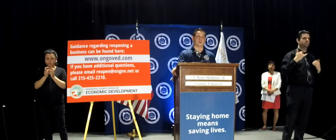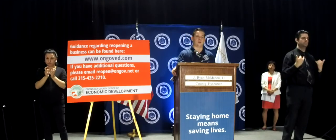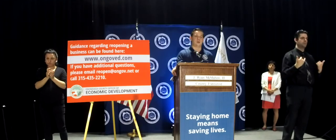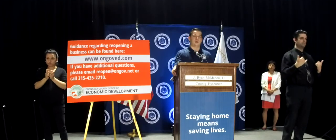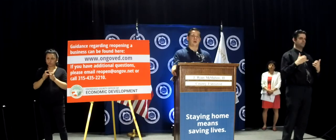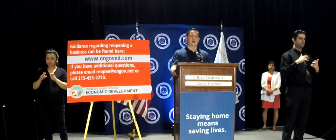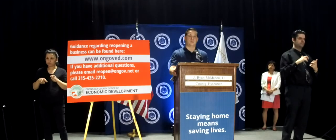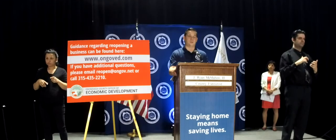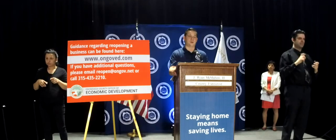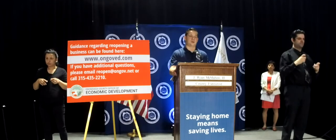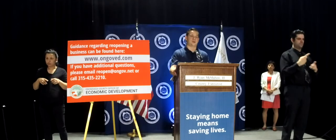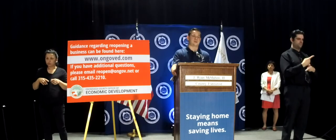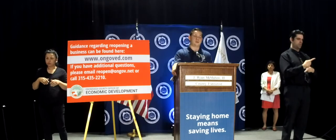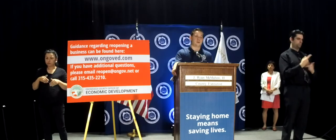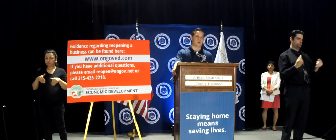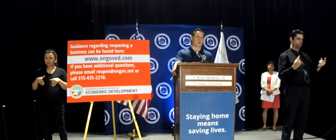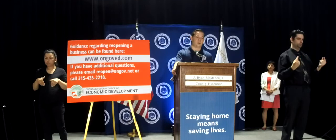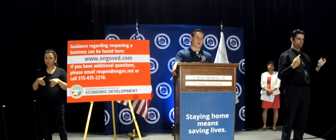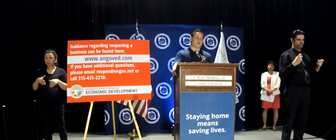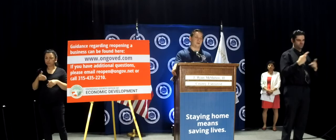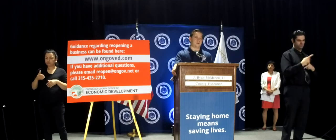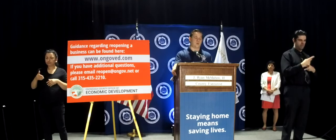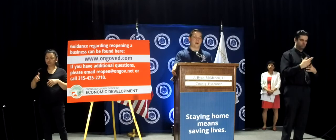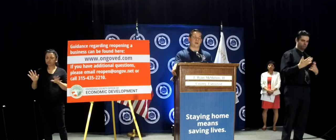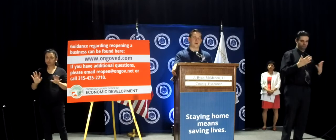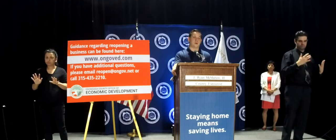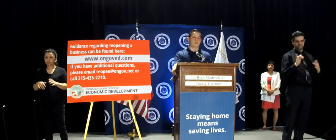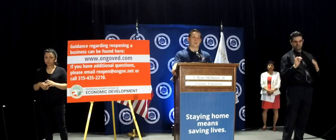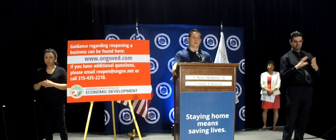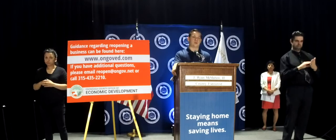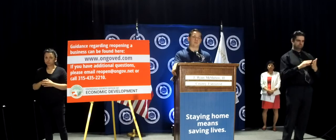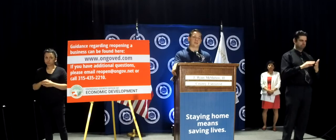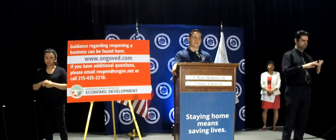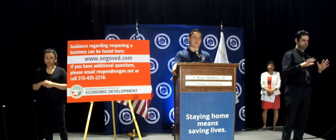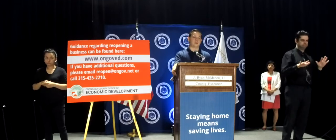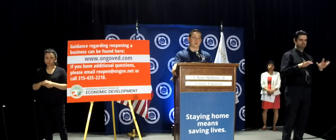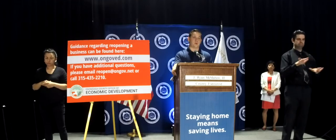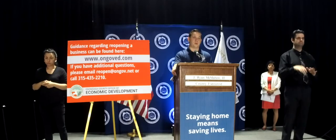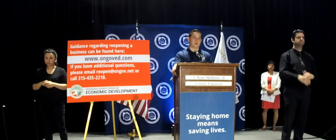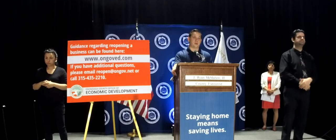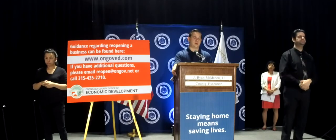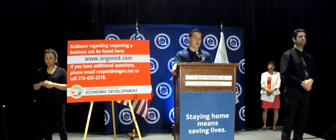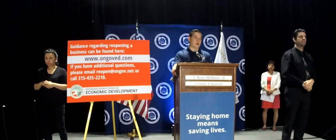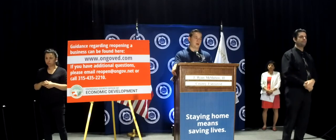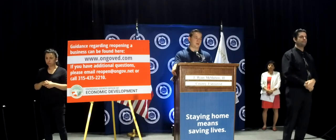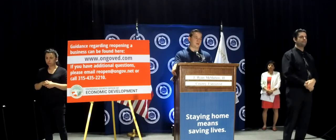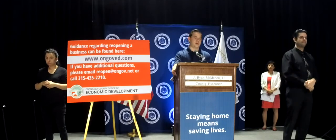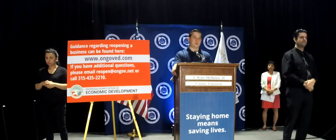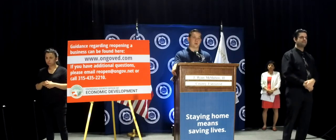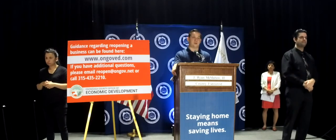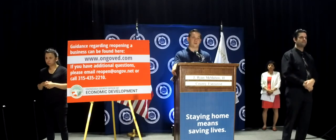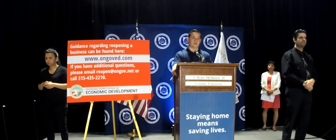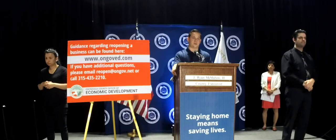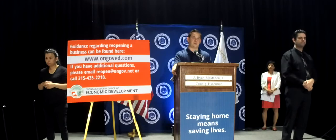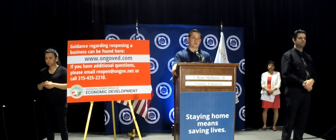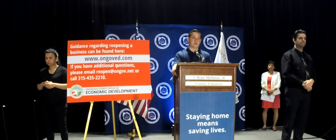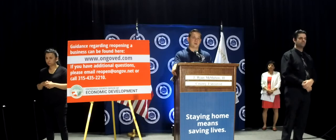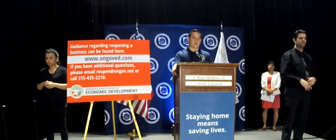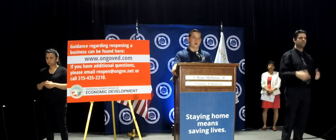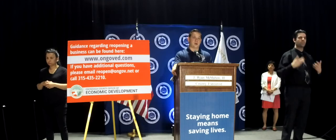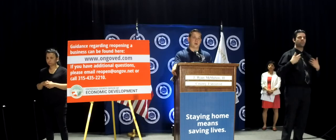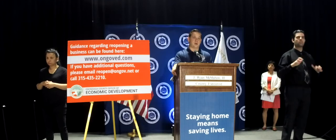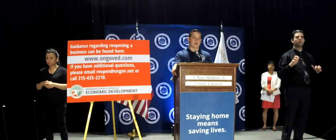week or two because nobody is going to want to go send police into a building during a prayer